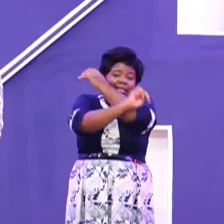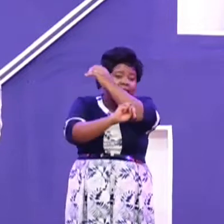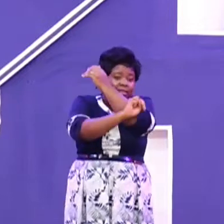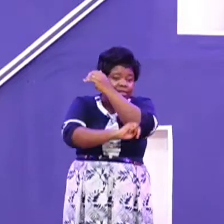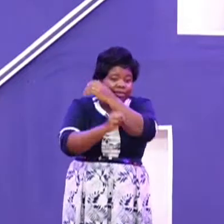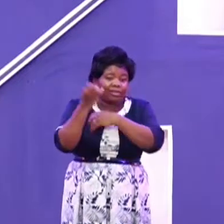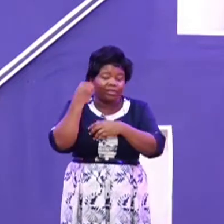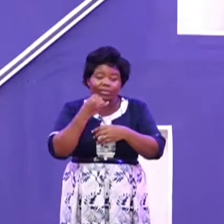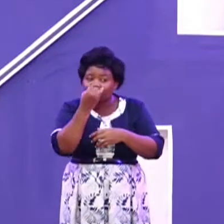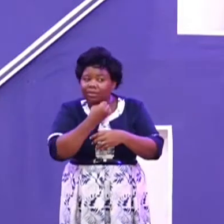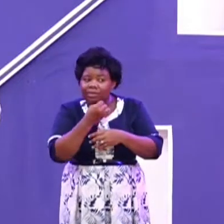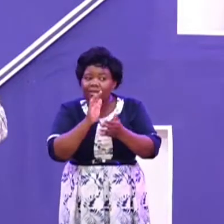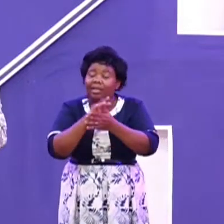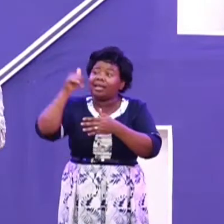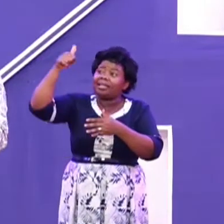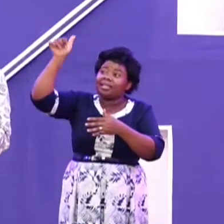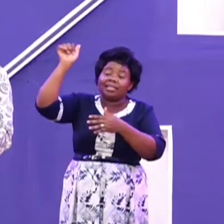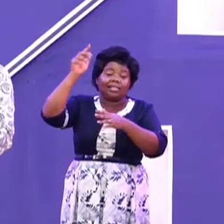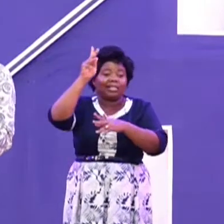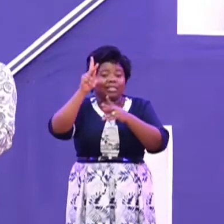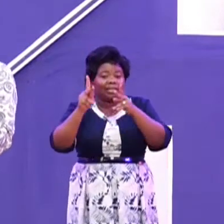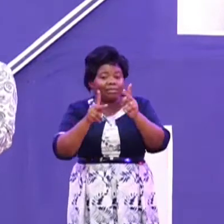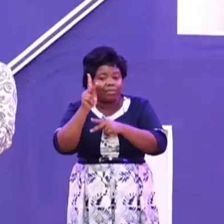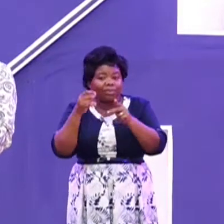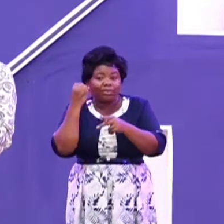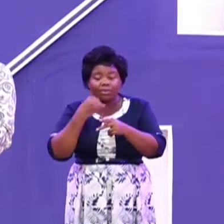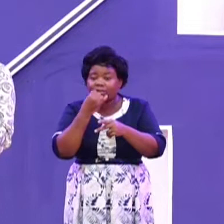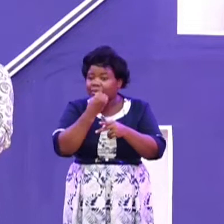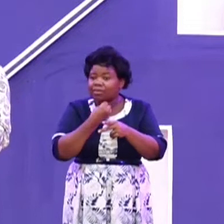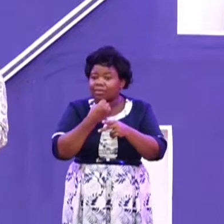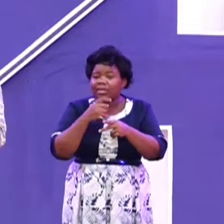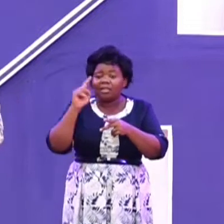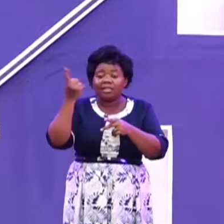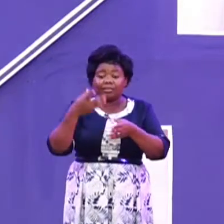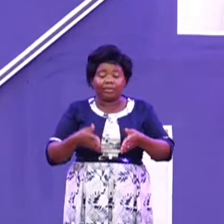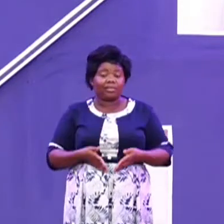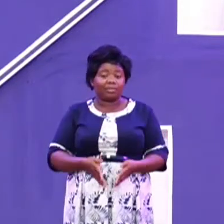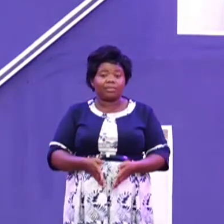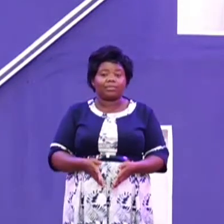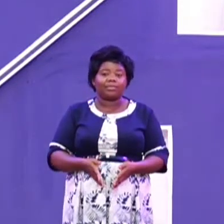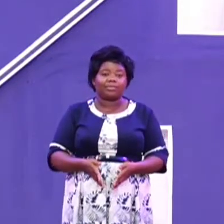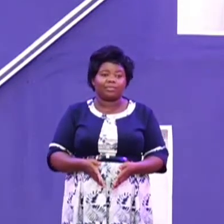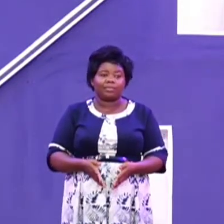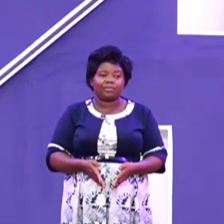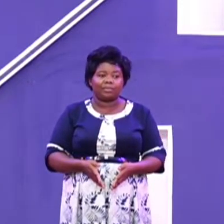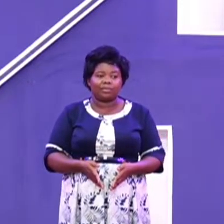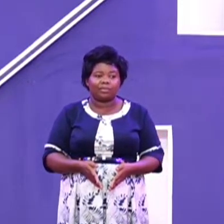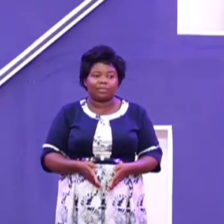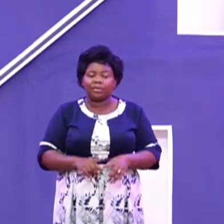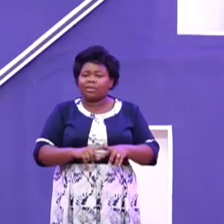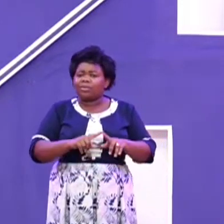of Israel. N'abantu baba Israeli. And his chosen people Israel. Ye mubereberyewe. That's the firstborn.